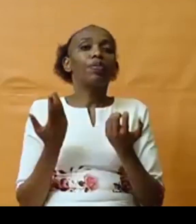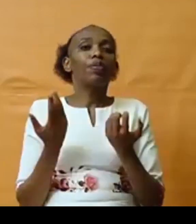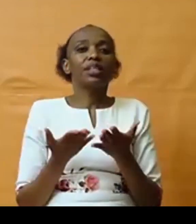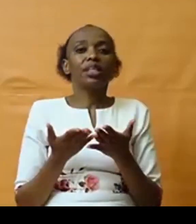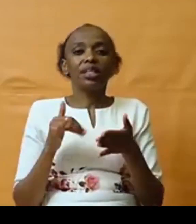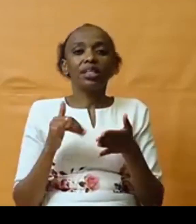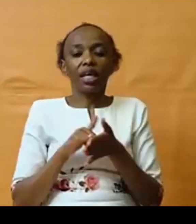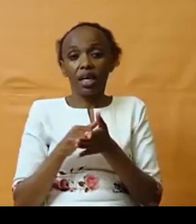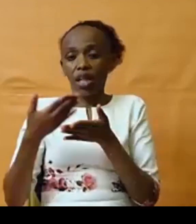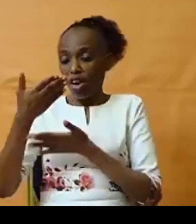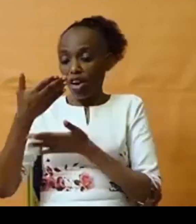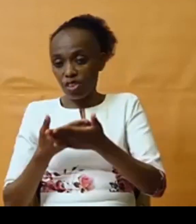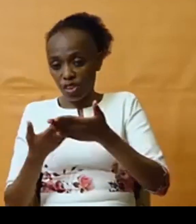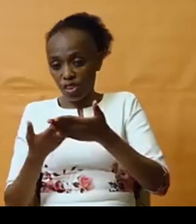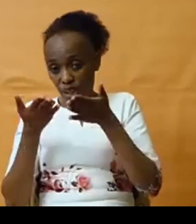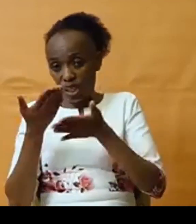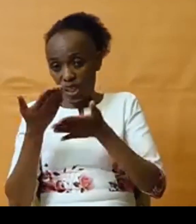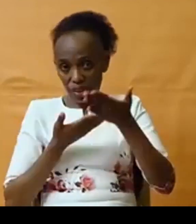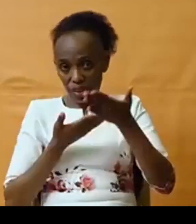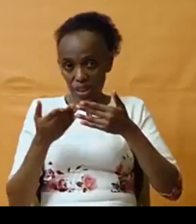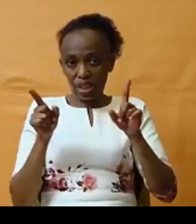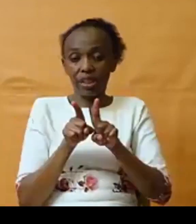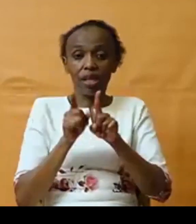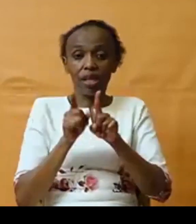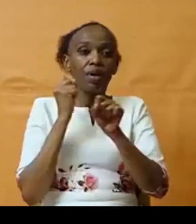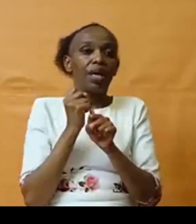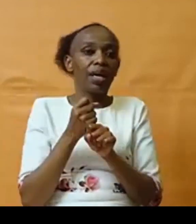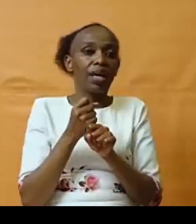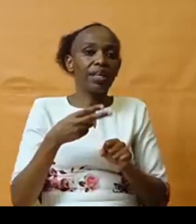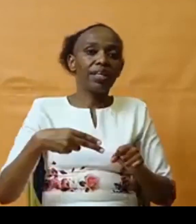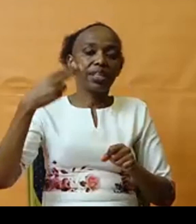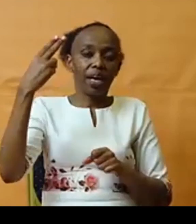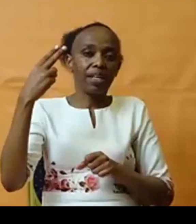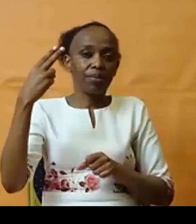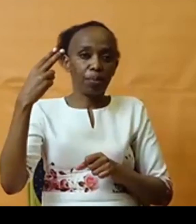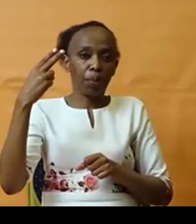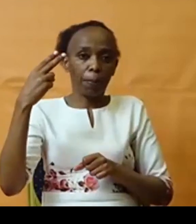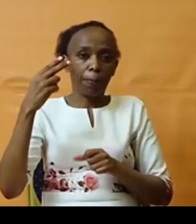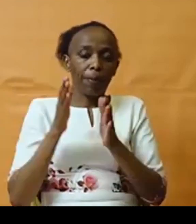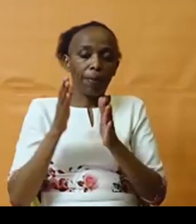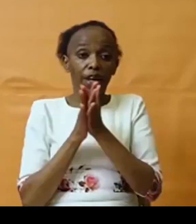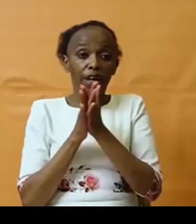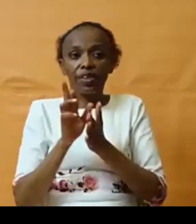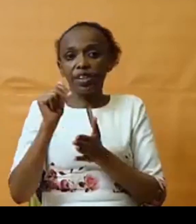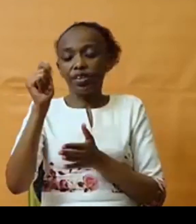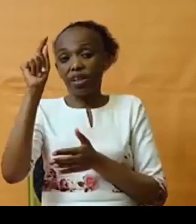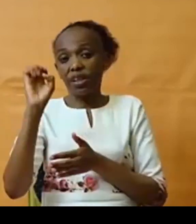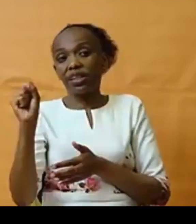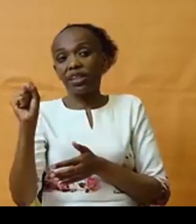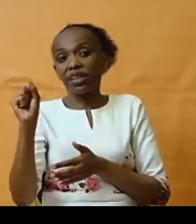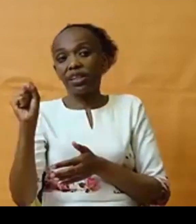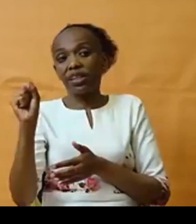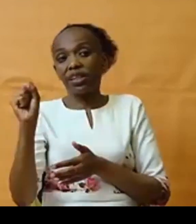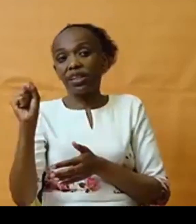is a renegotiation, and this renegotiation is still done at these high interest rates. And those